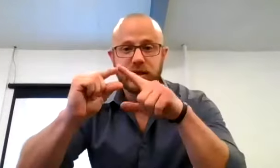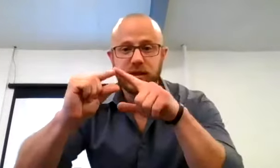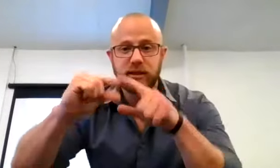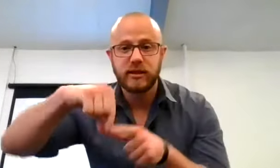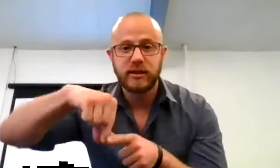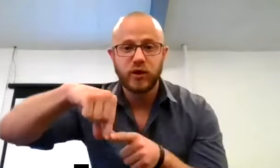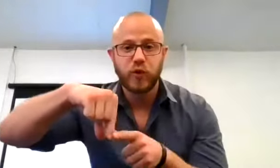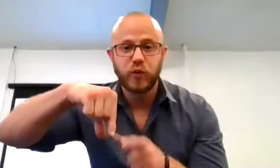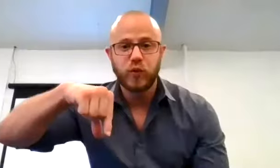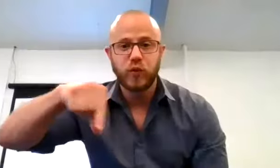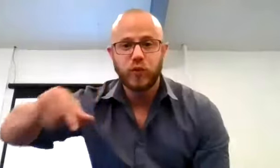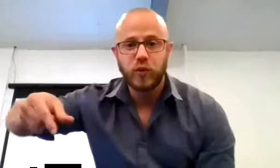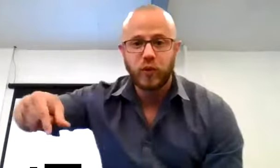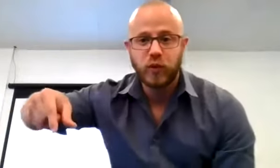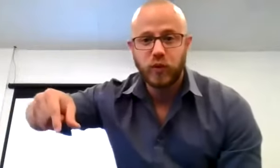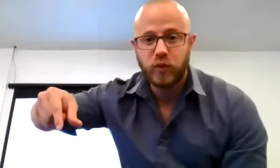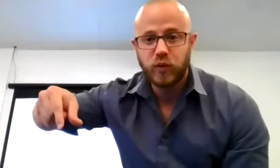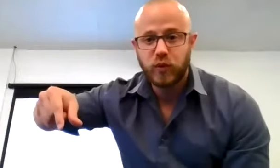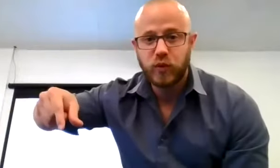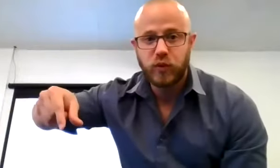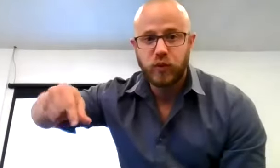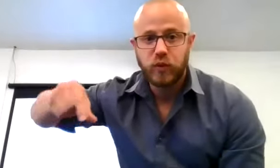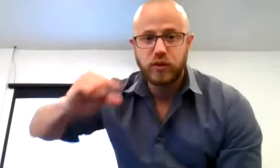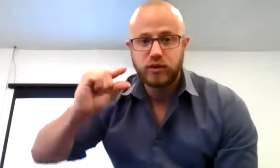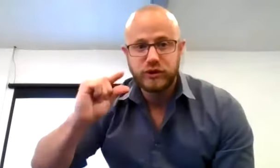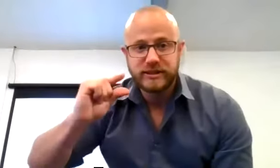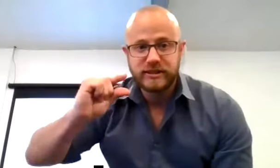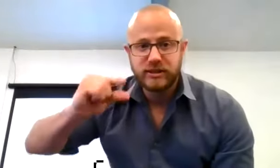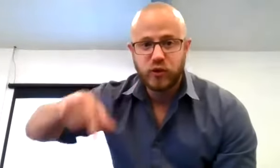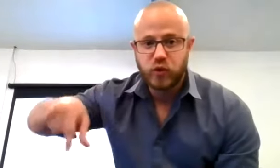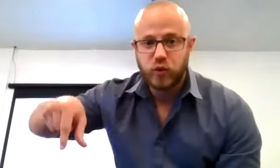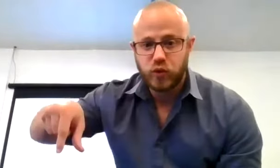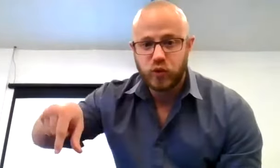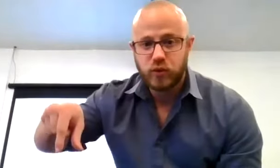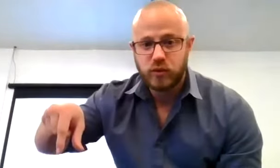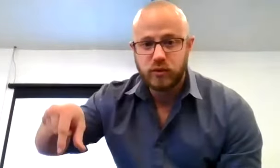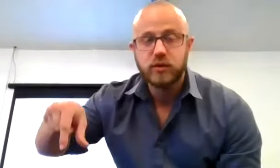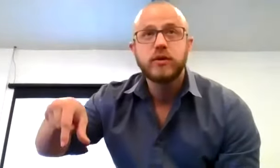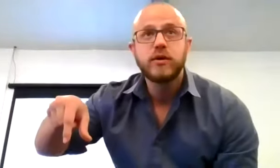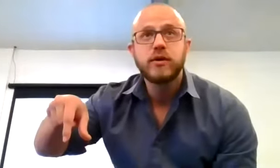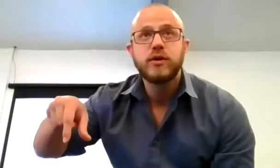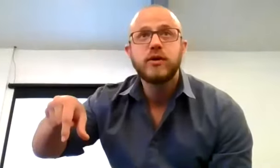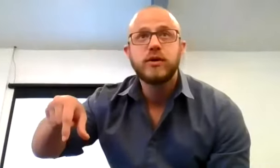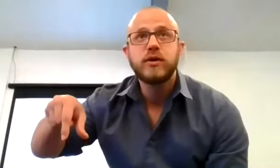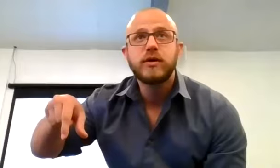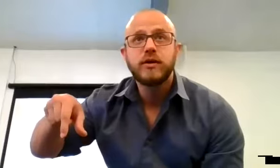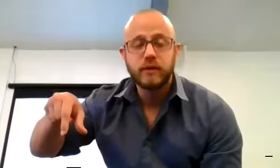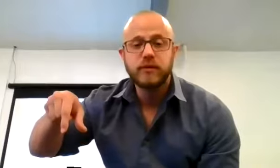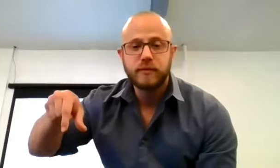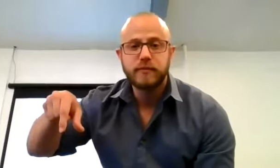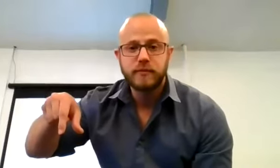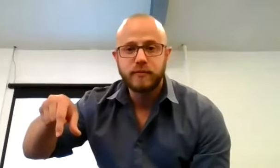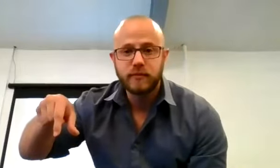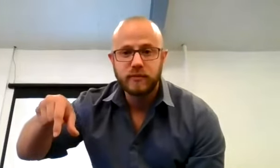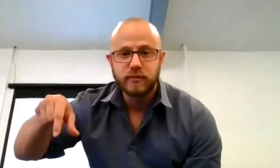U. You see how it is right here? It's like the G, but we just turn it upside down or to facing the bottom. So it's Q.